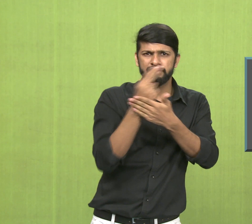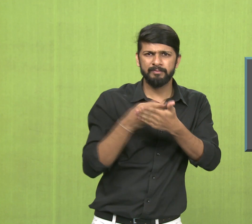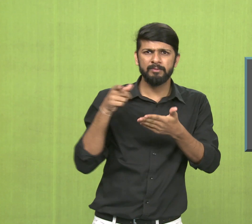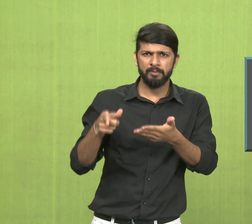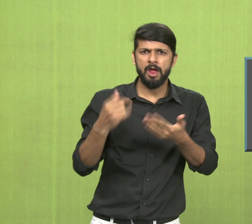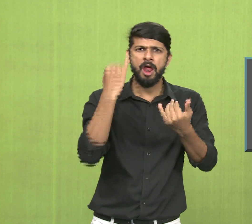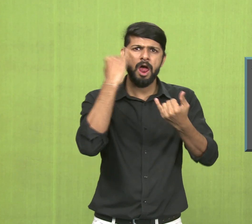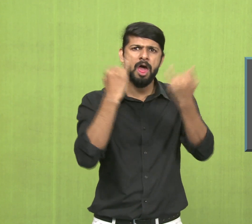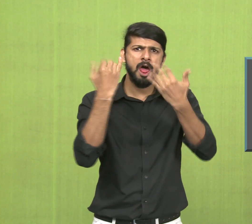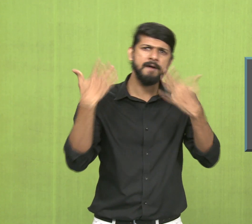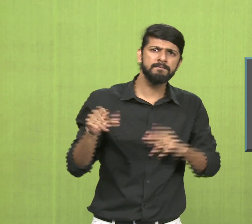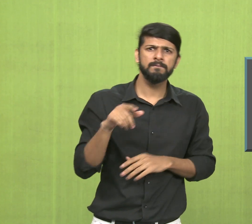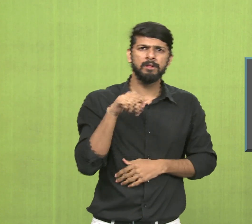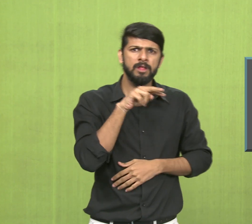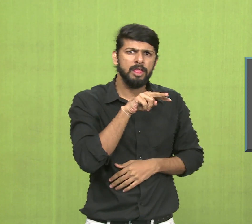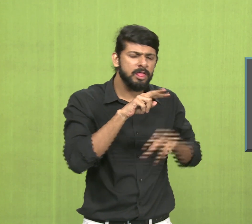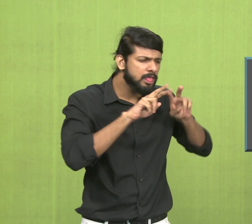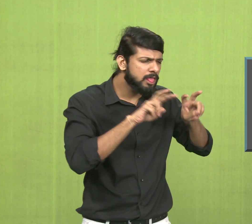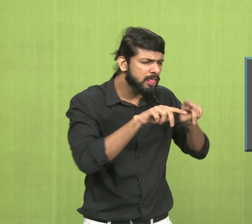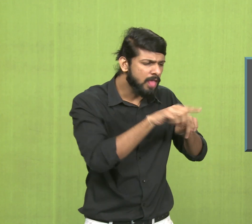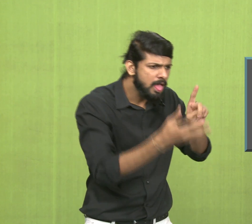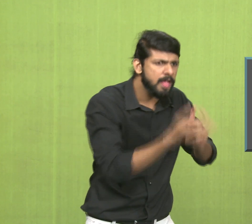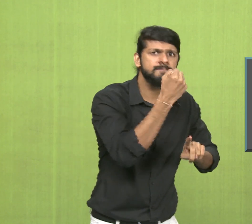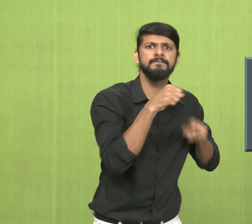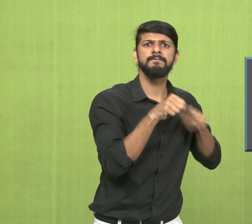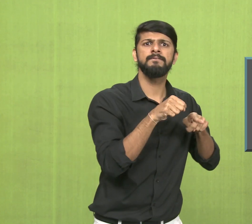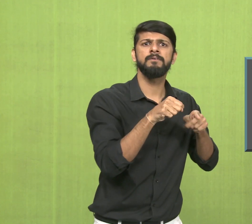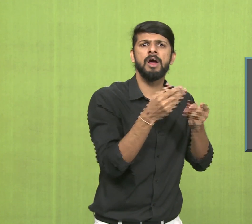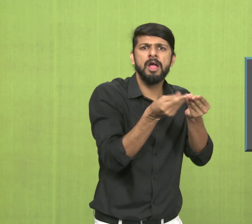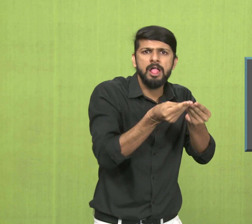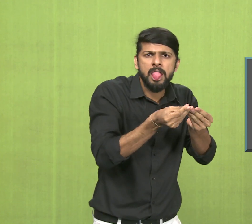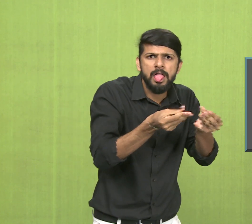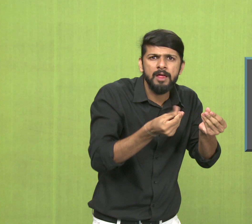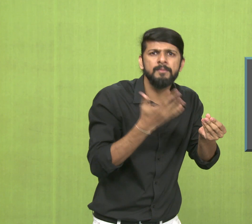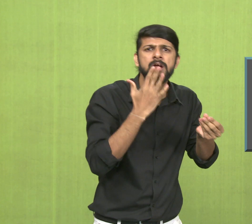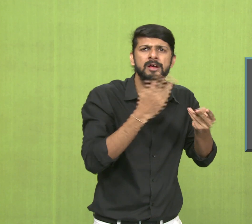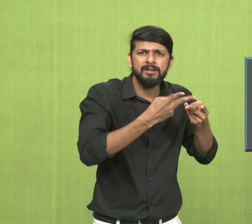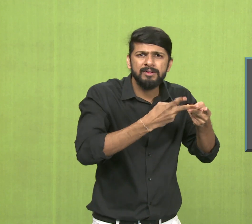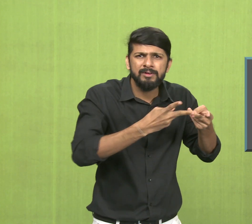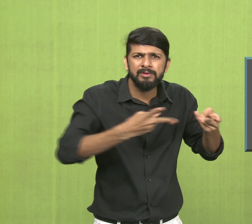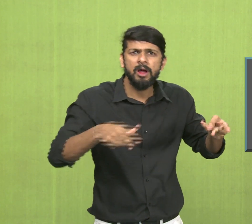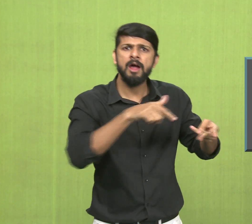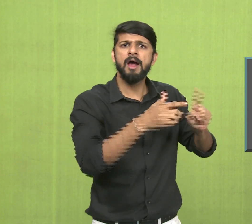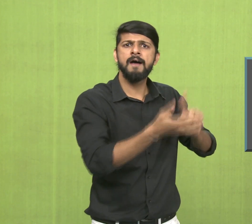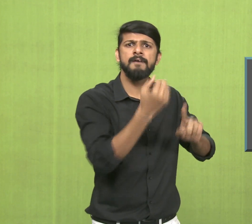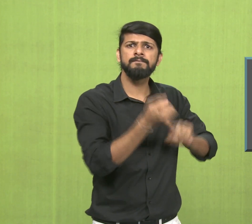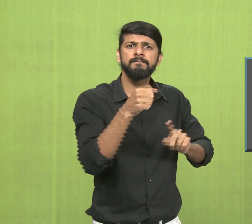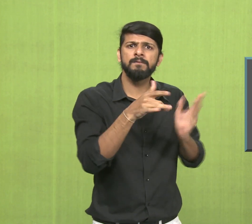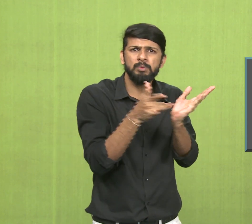Artists used mediums and techniques according to the availability of